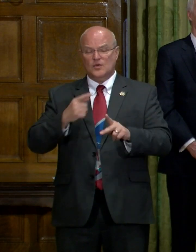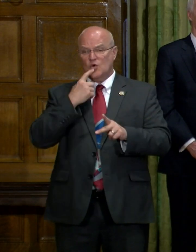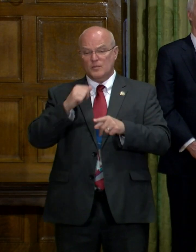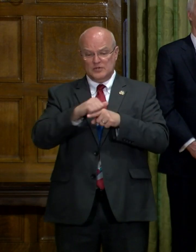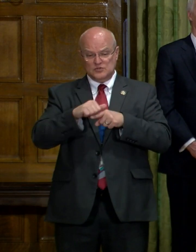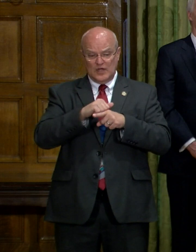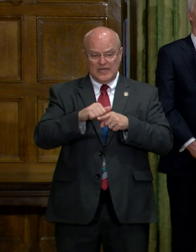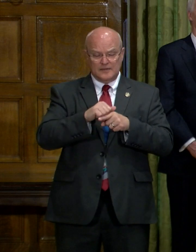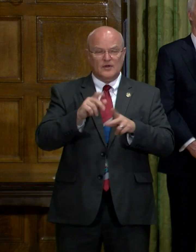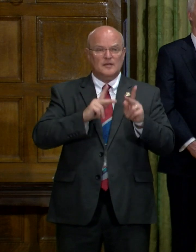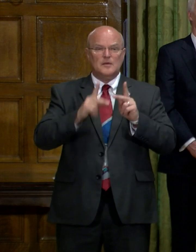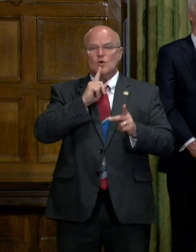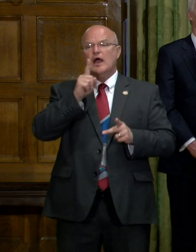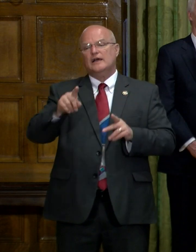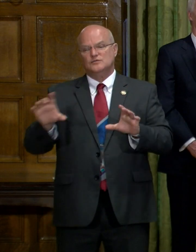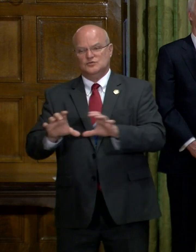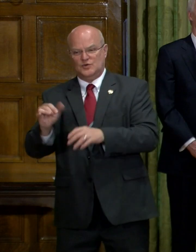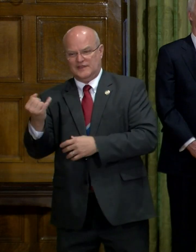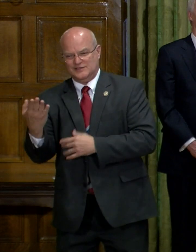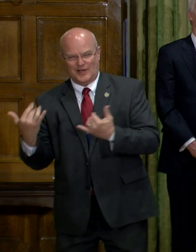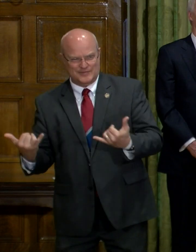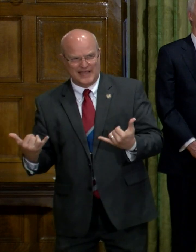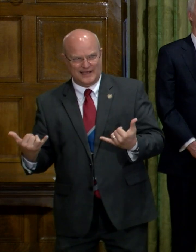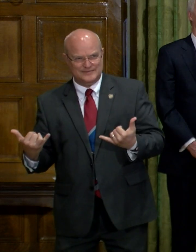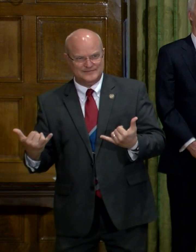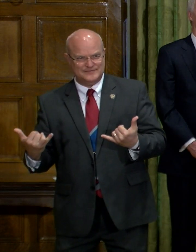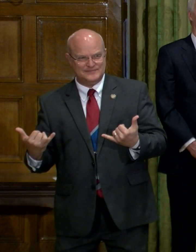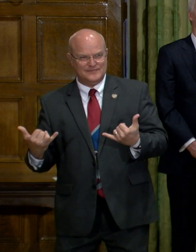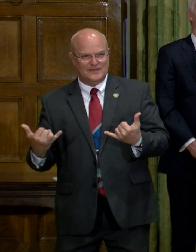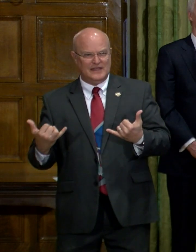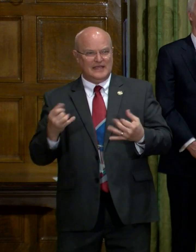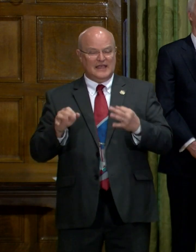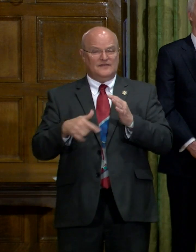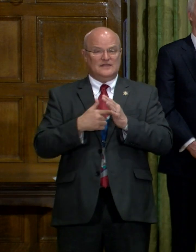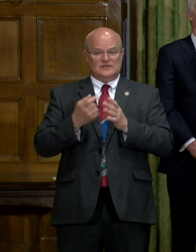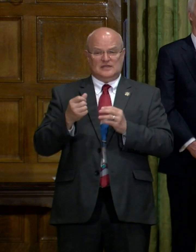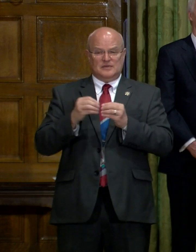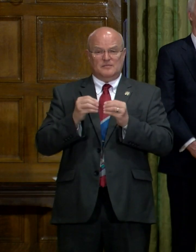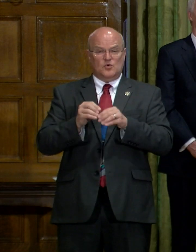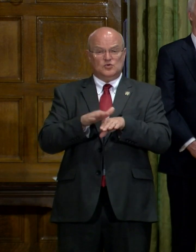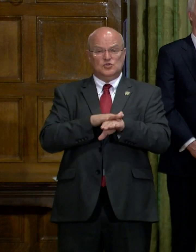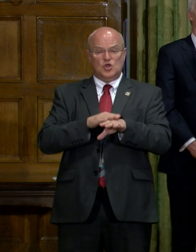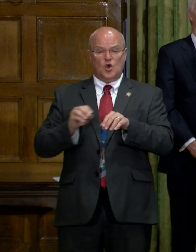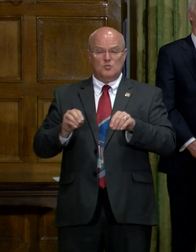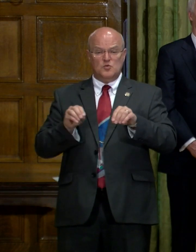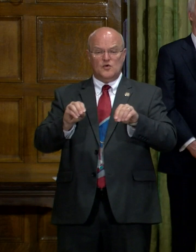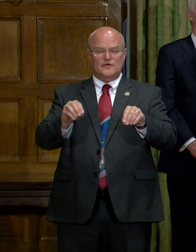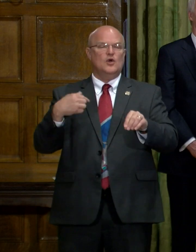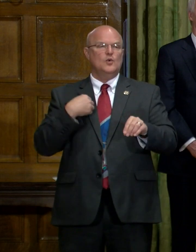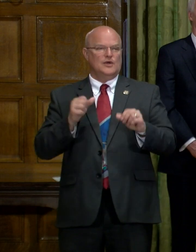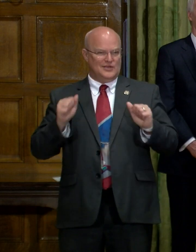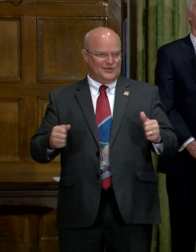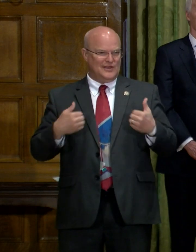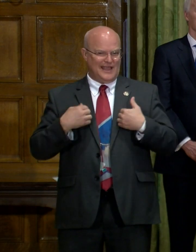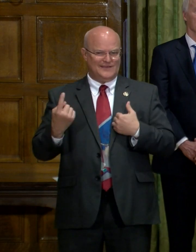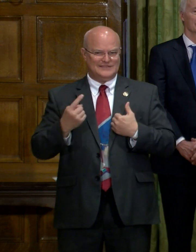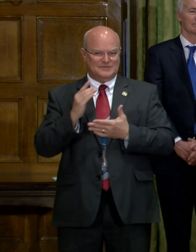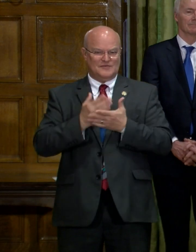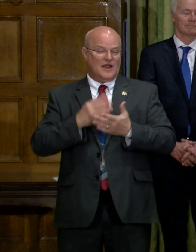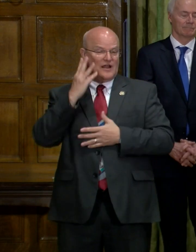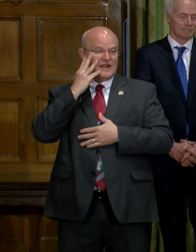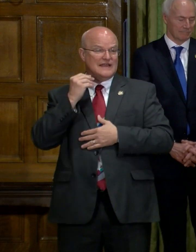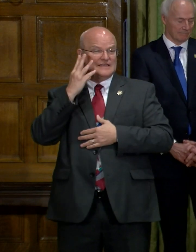who would be training them are the people who are actually doing it now. If this were a little bit more slow-moving, we could have some of